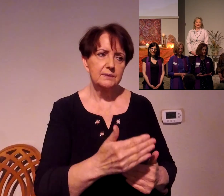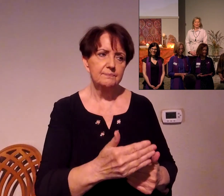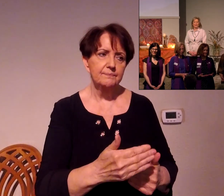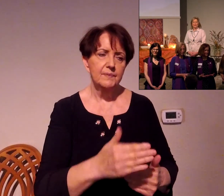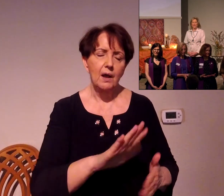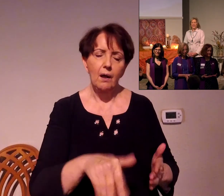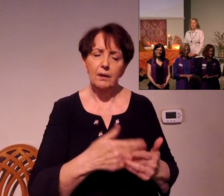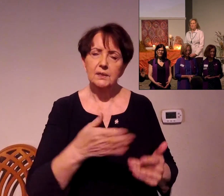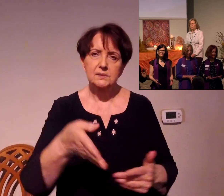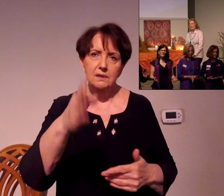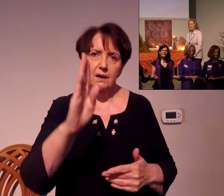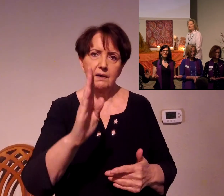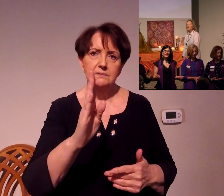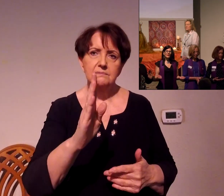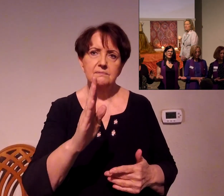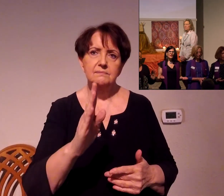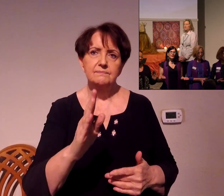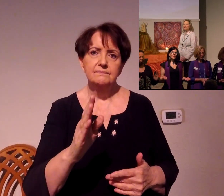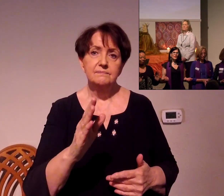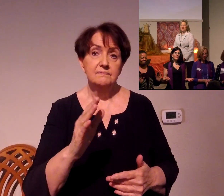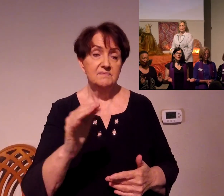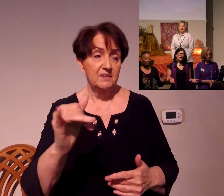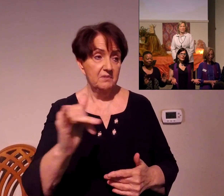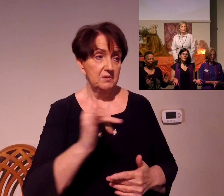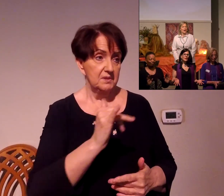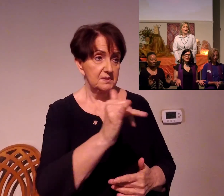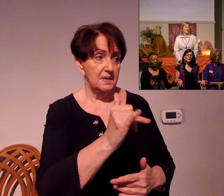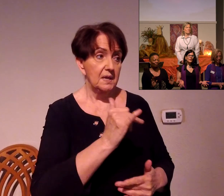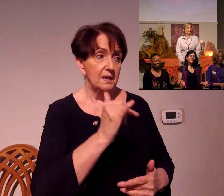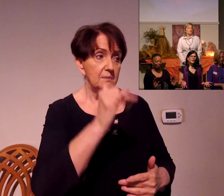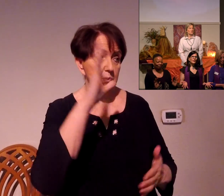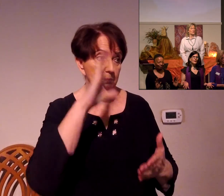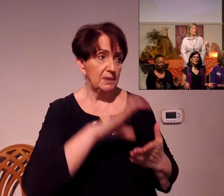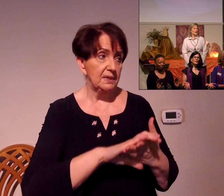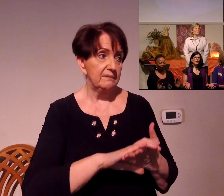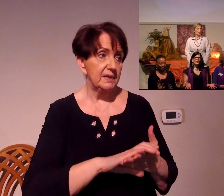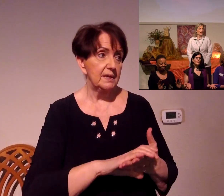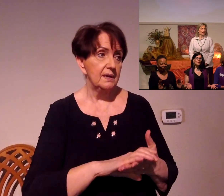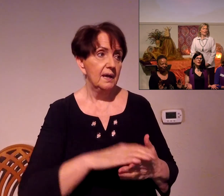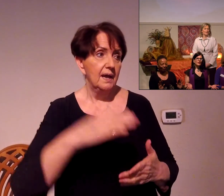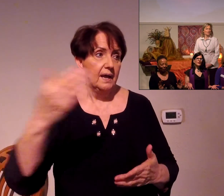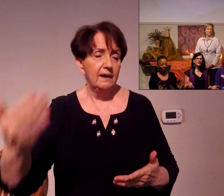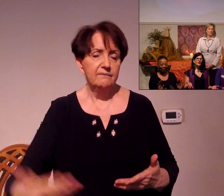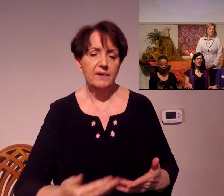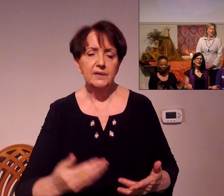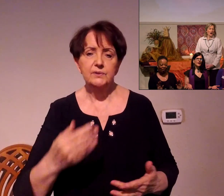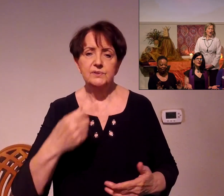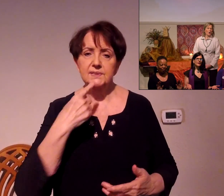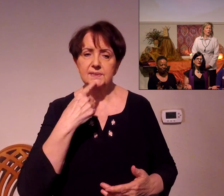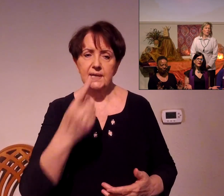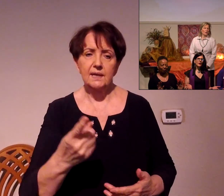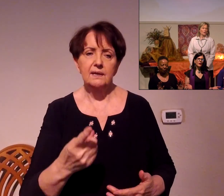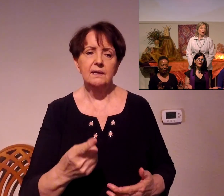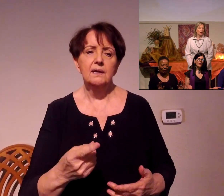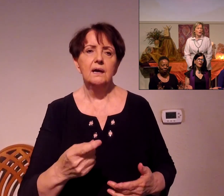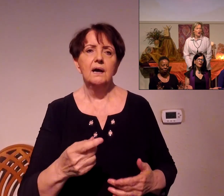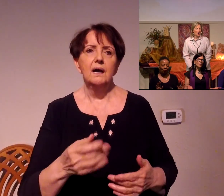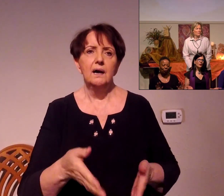God. And if you, like me, believe this, I invite you to say Ashe,